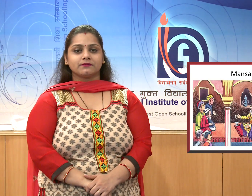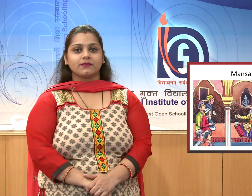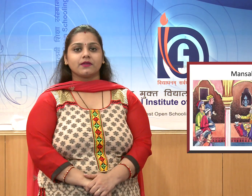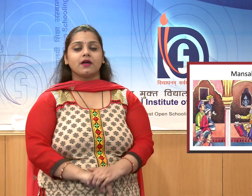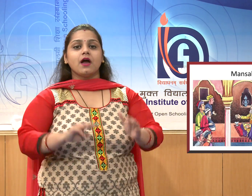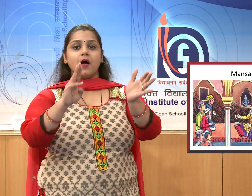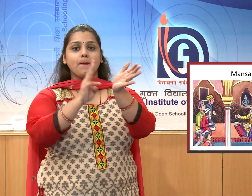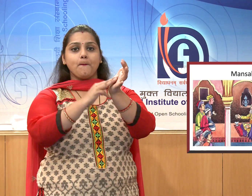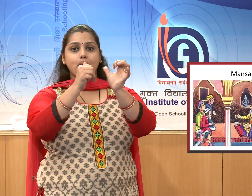Mansabdars